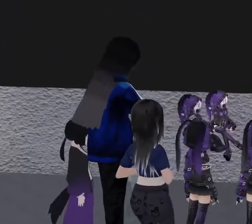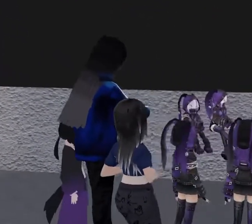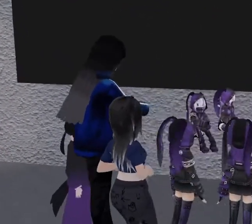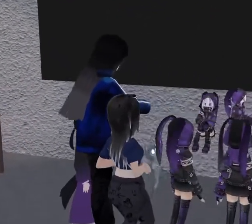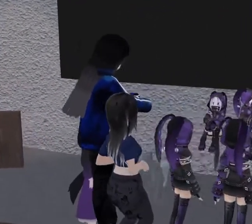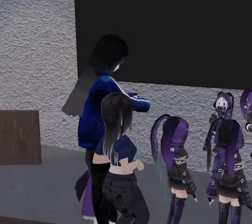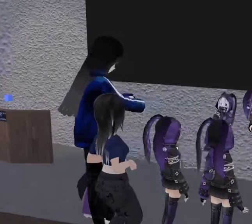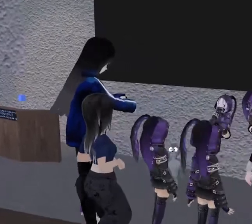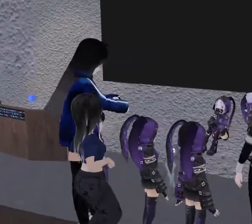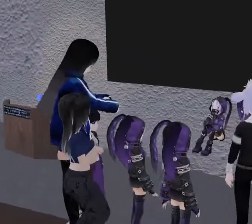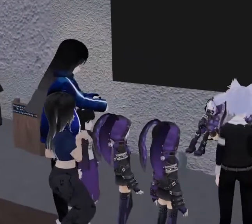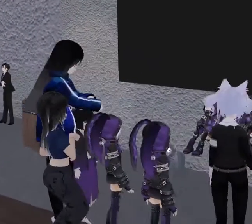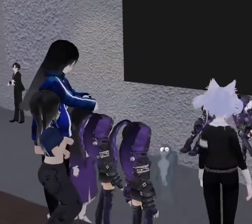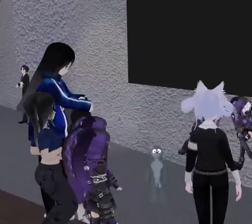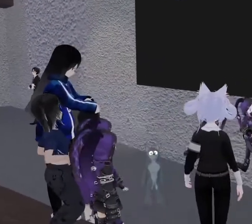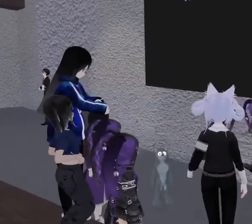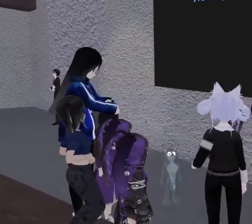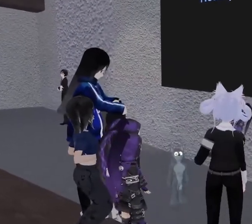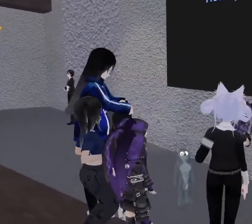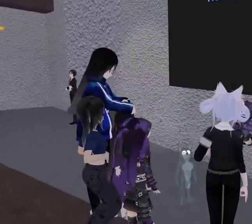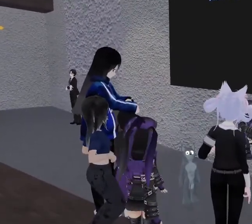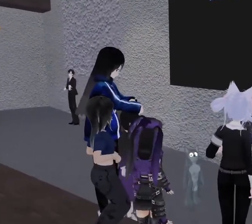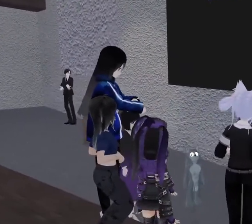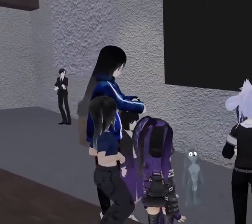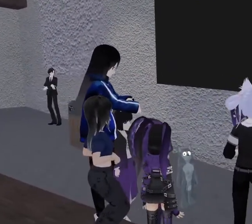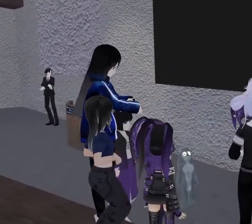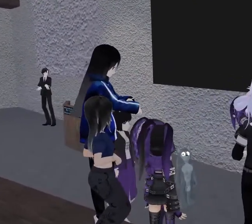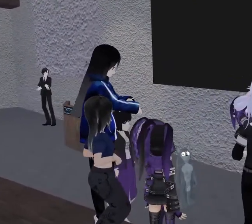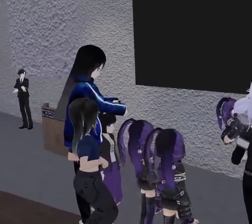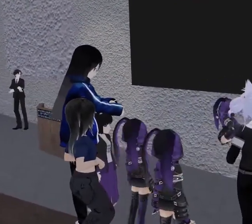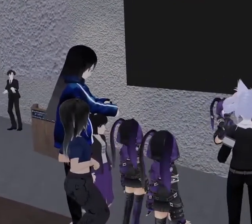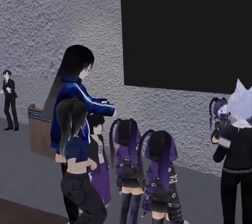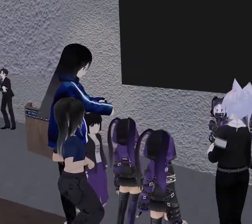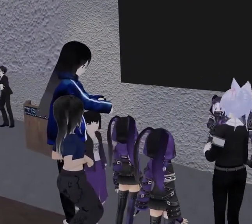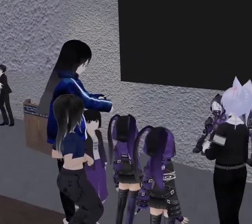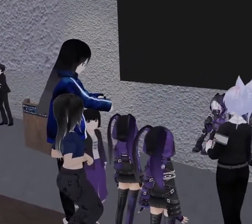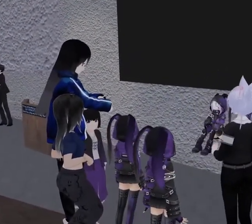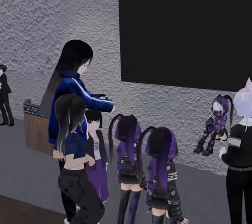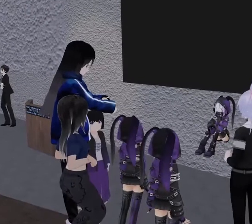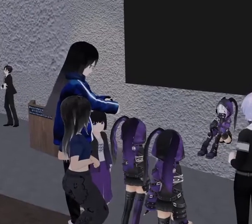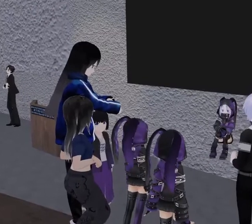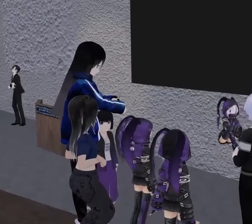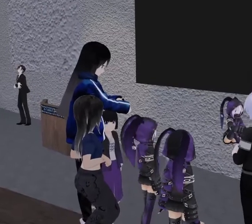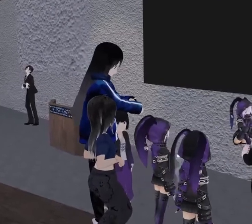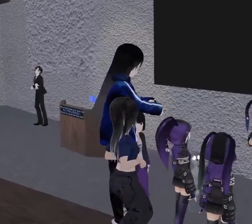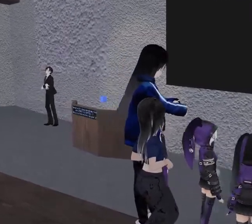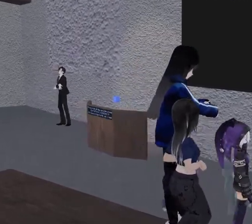could be a bartender. Hugs. Oh yeah. That's Presumably, fire. we're really That's just gonna be genius. saying short each. It'd be like a rich people party.